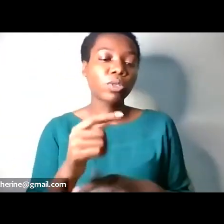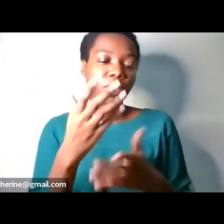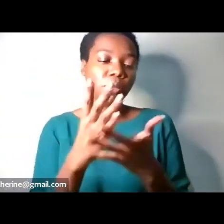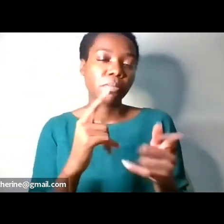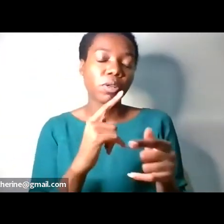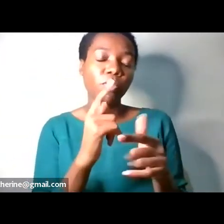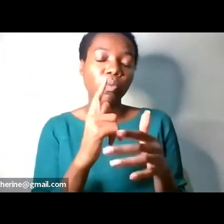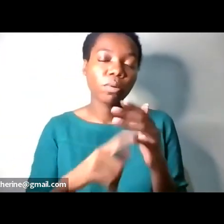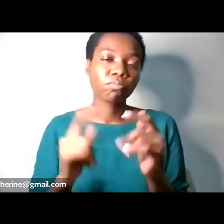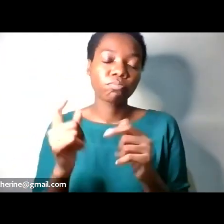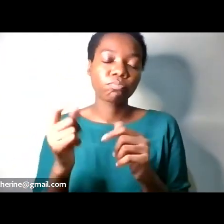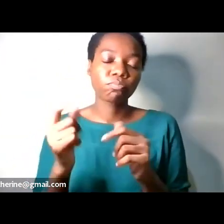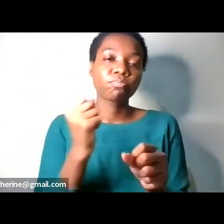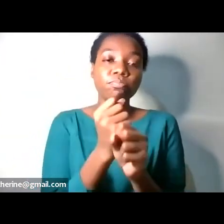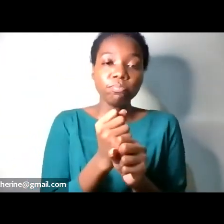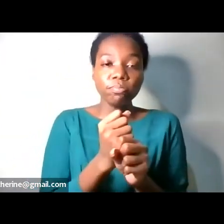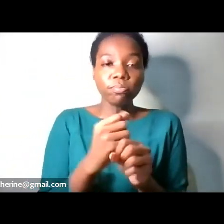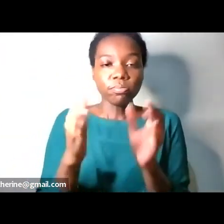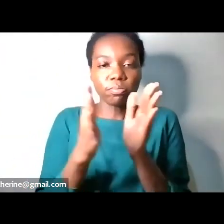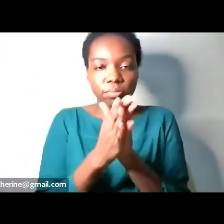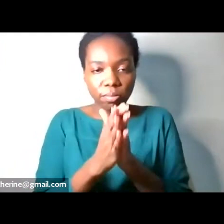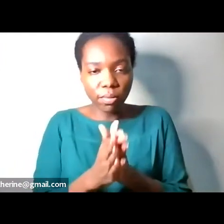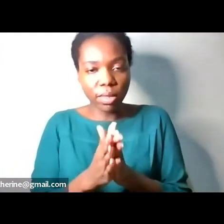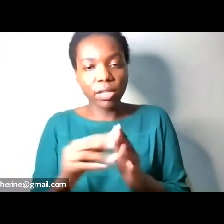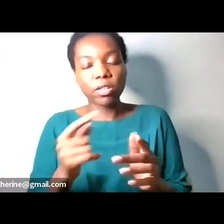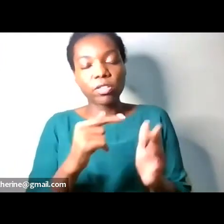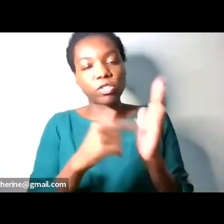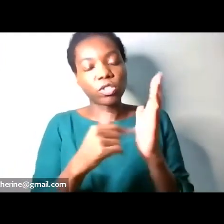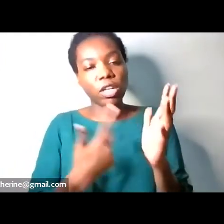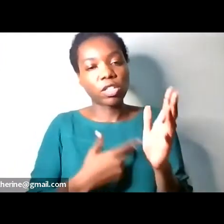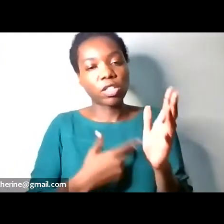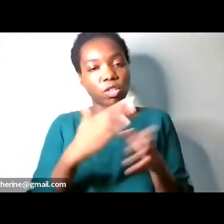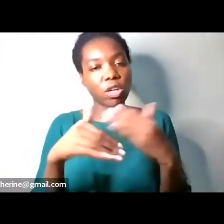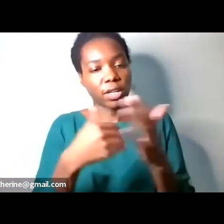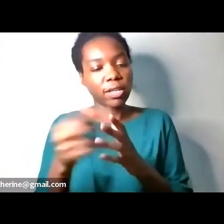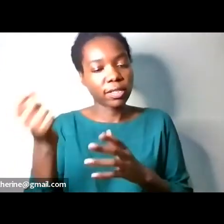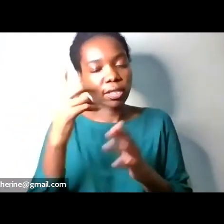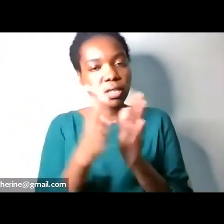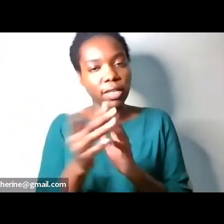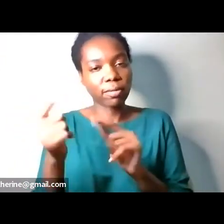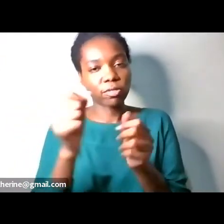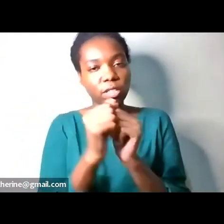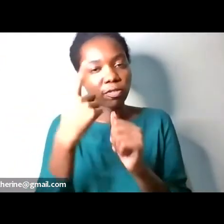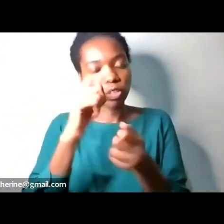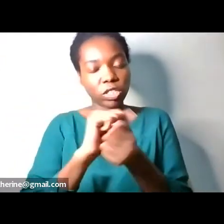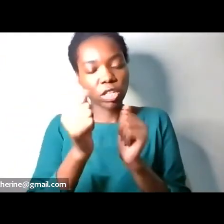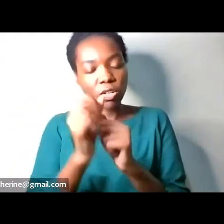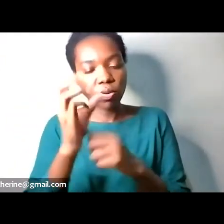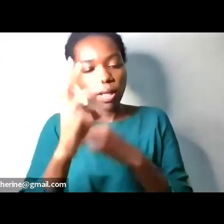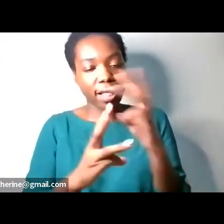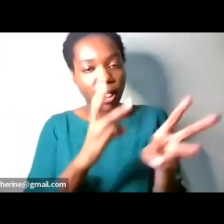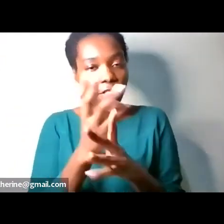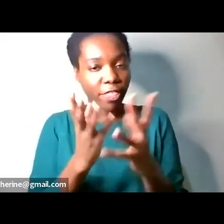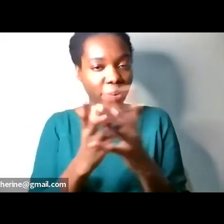and doing it for free as well, it is just making sure that we all understand and we all come together to change the world through information.